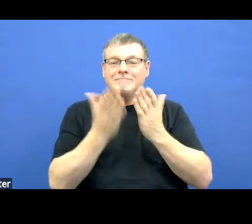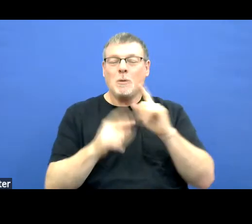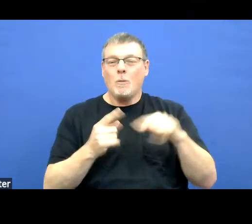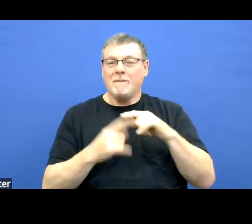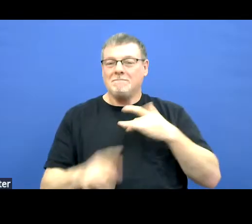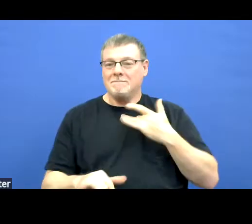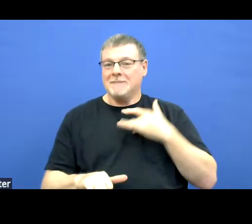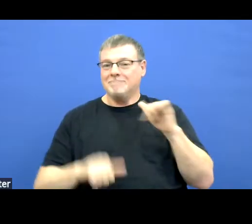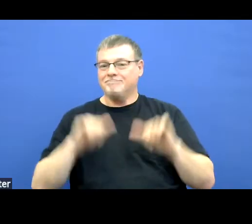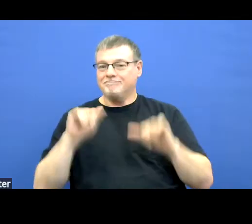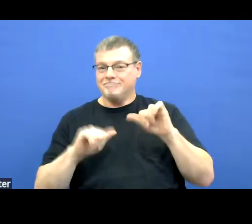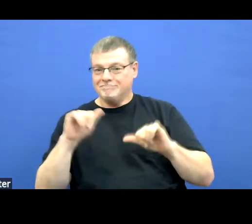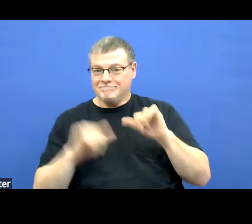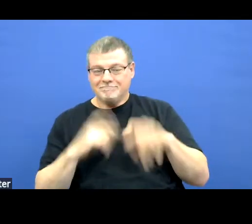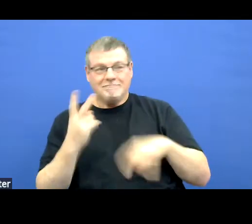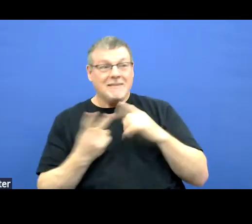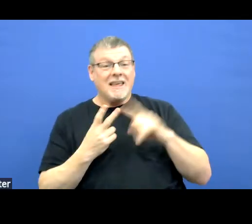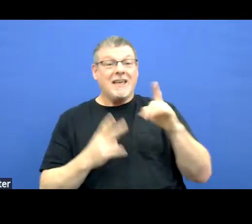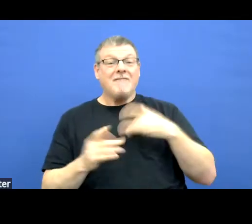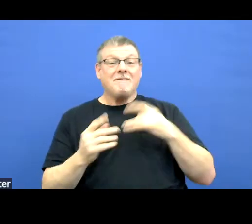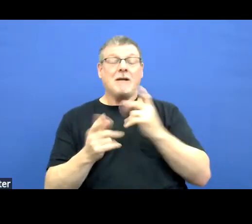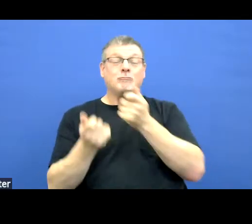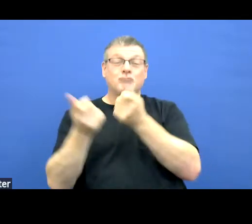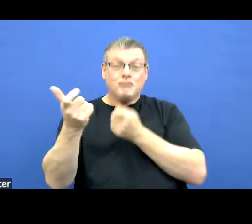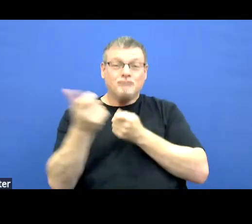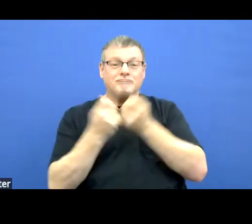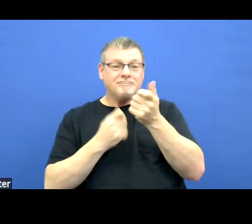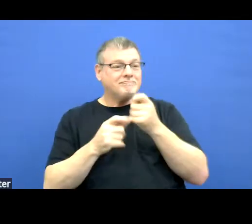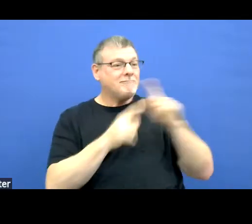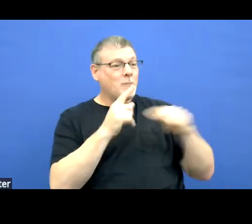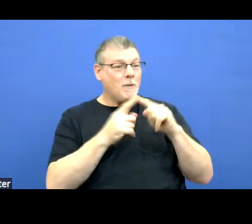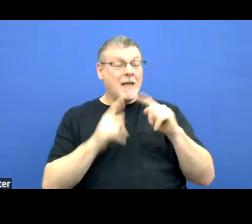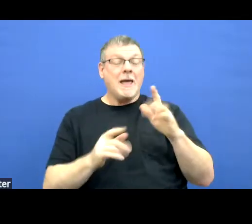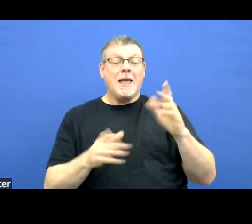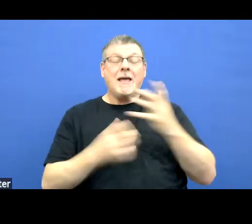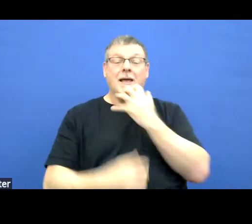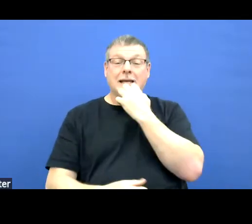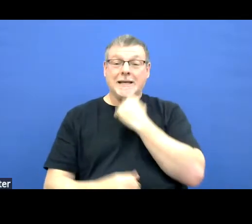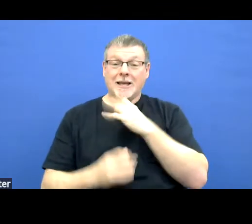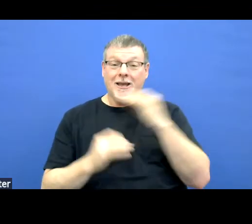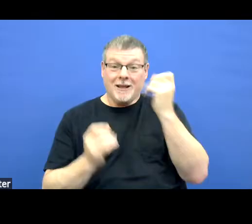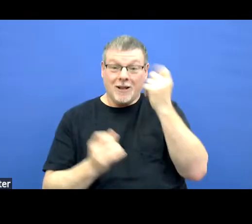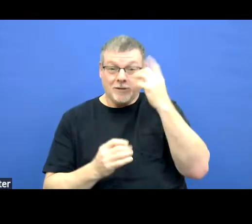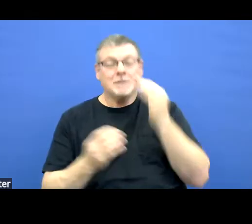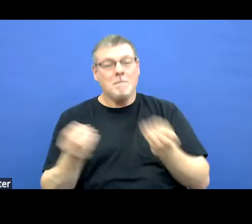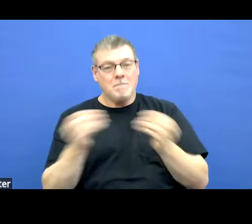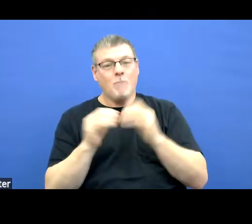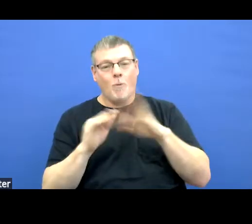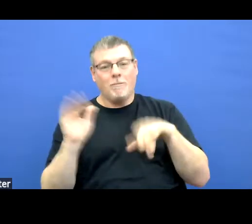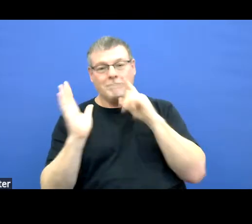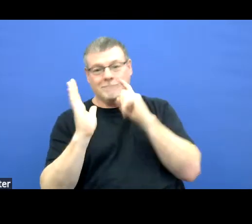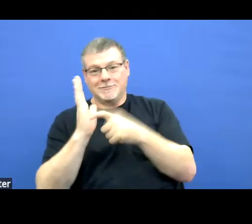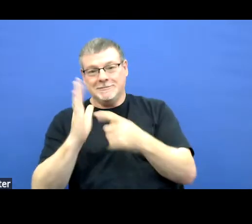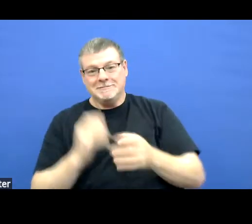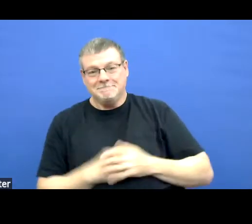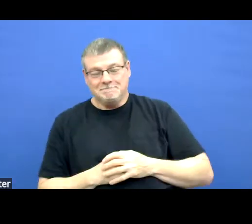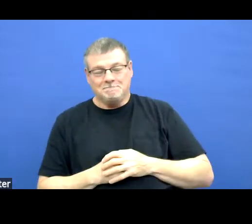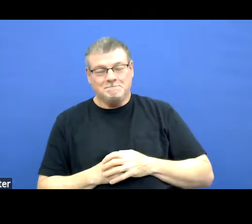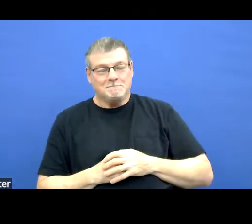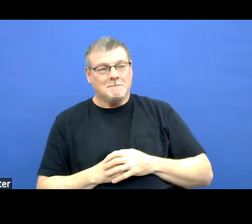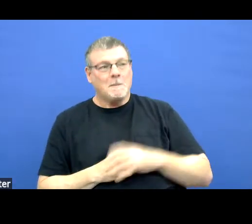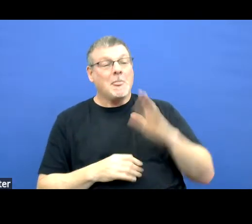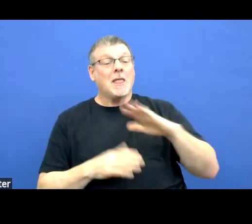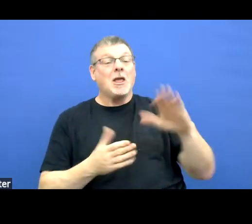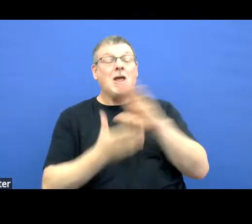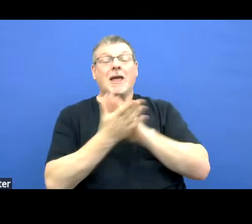uncertain. She finds herself drawn to roles where care and understanding matter more than recognition. Her academic